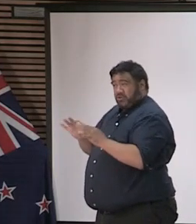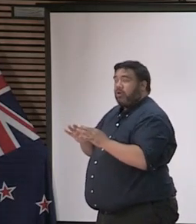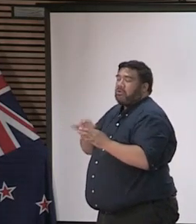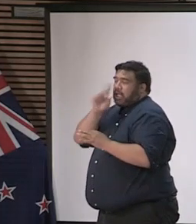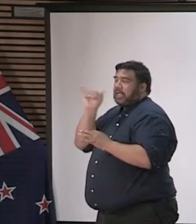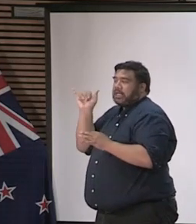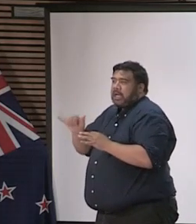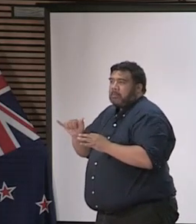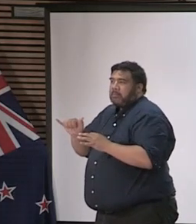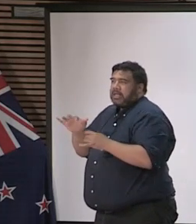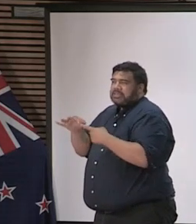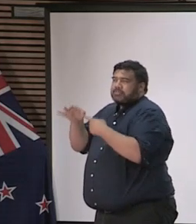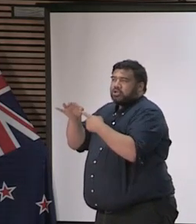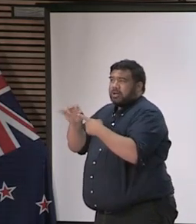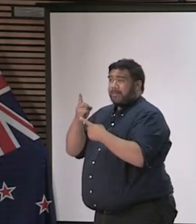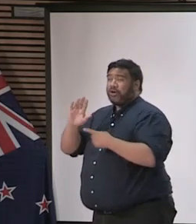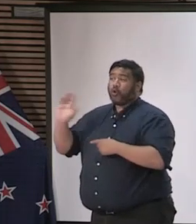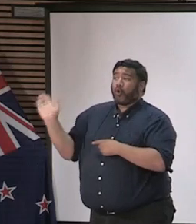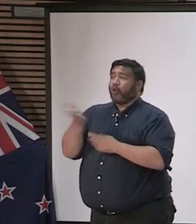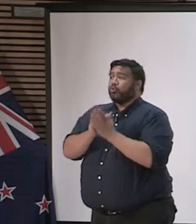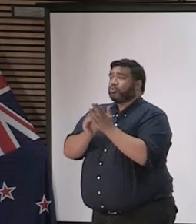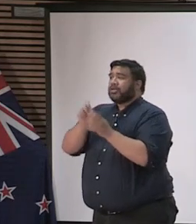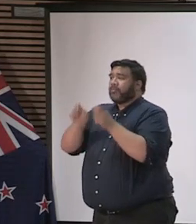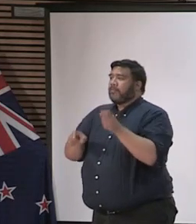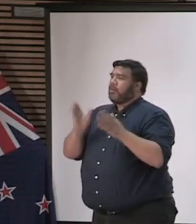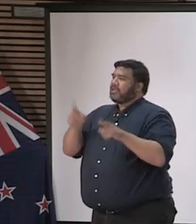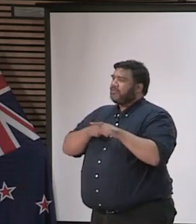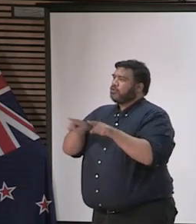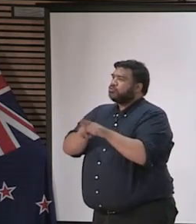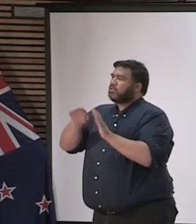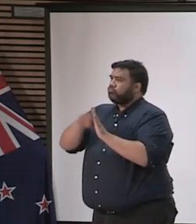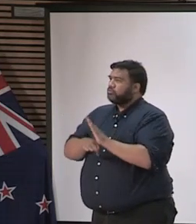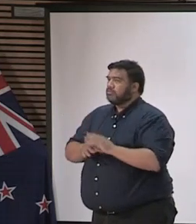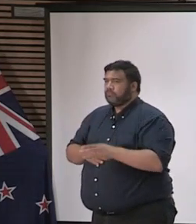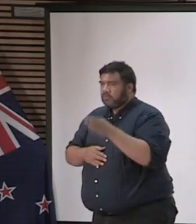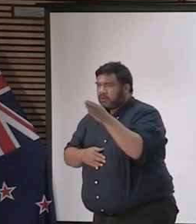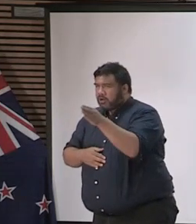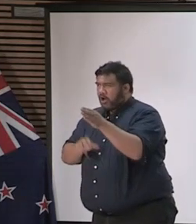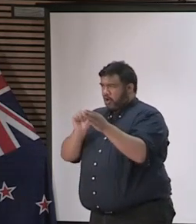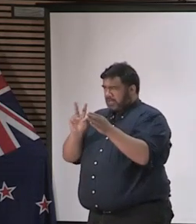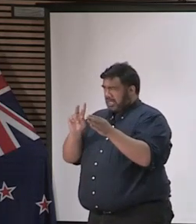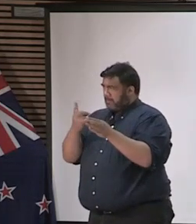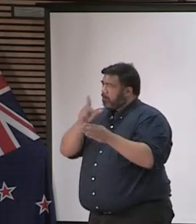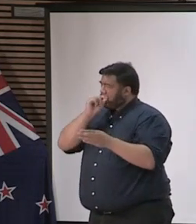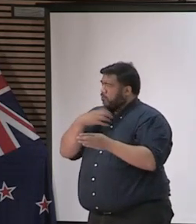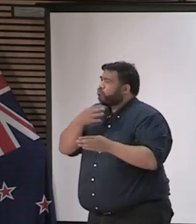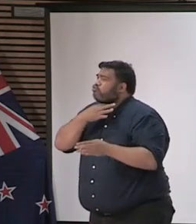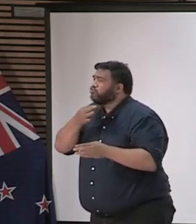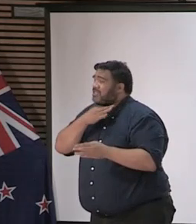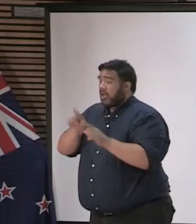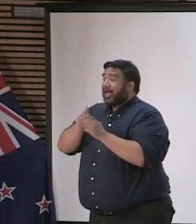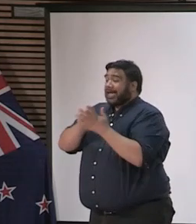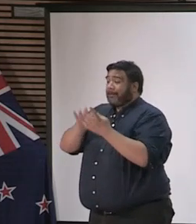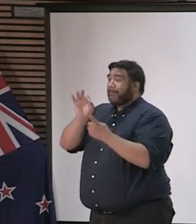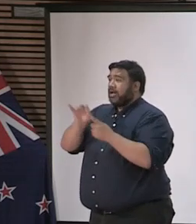But all New Zealanders are expected to follow that guidance. Do they pose a particular risk though, because they've been spread